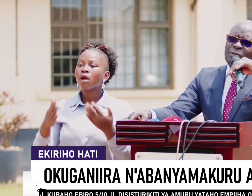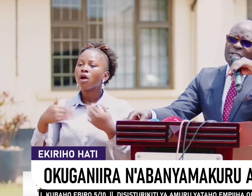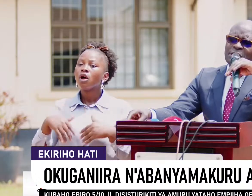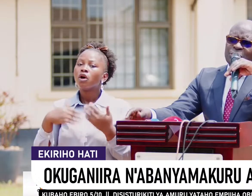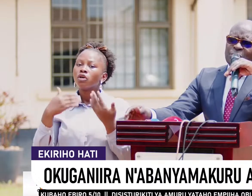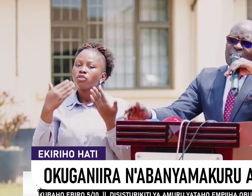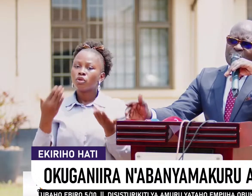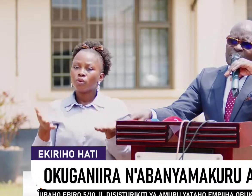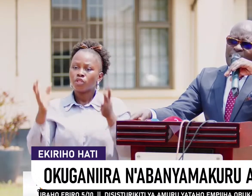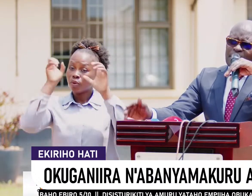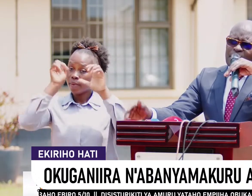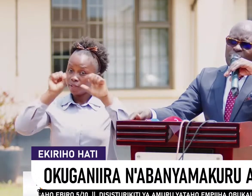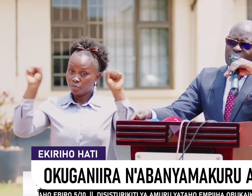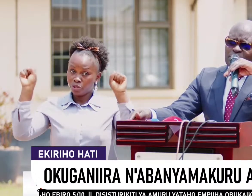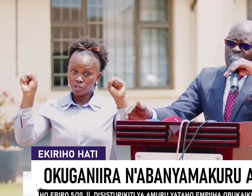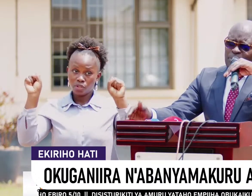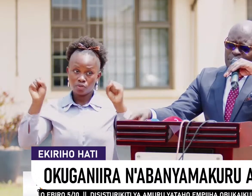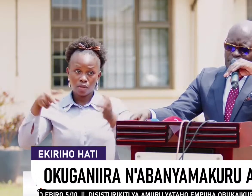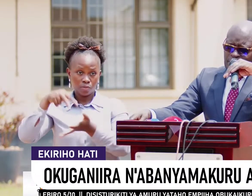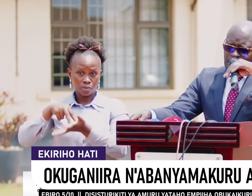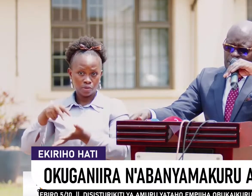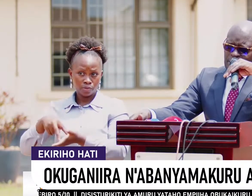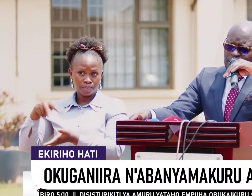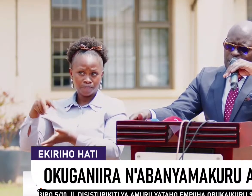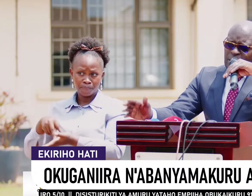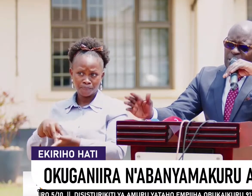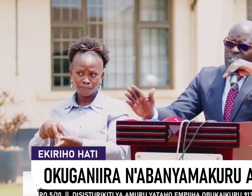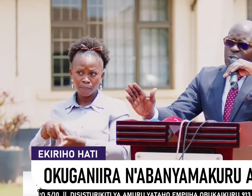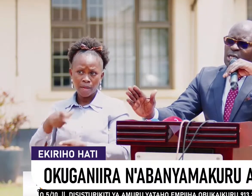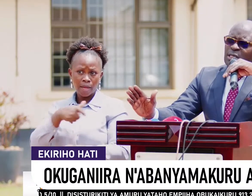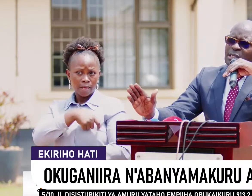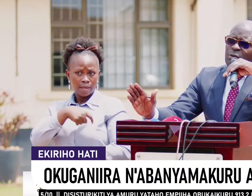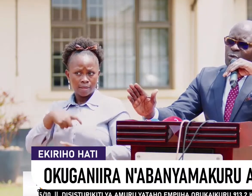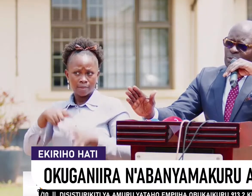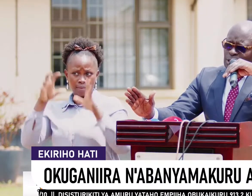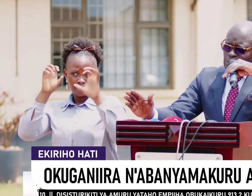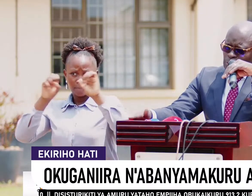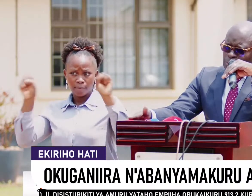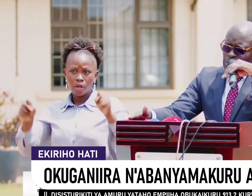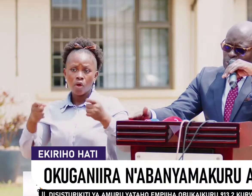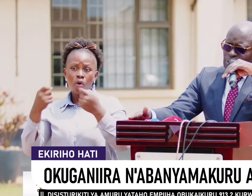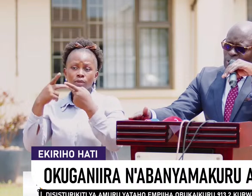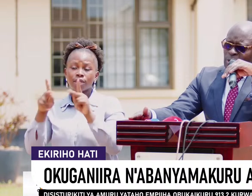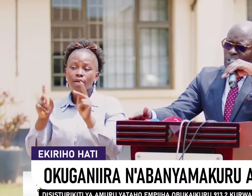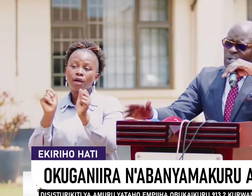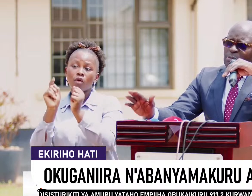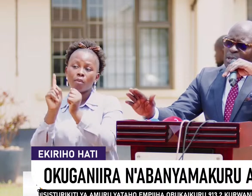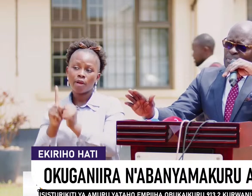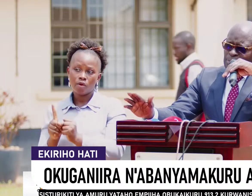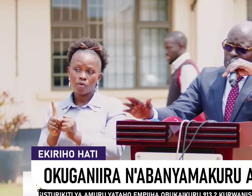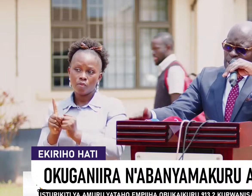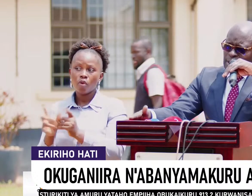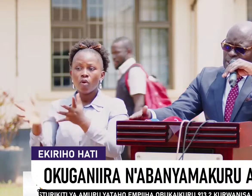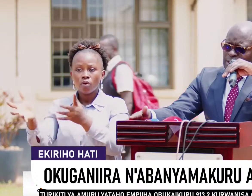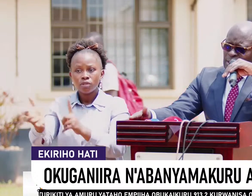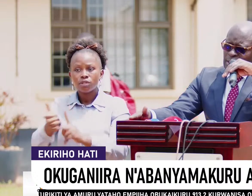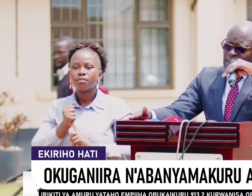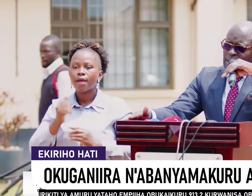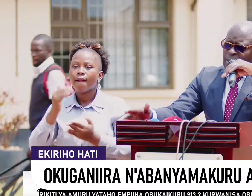Nolwekyo ba presidential aspect abagenda kwesimba ku ba president okutandika ennaku 11 okime